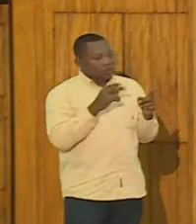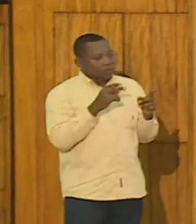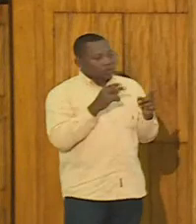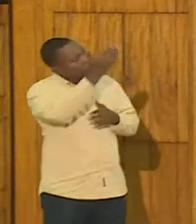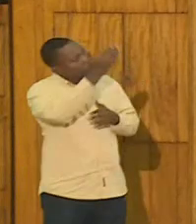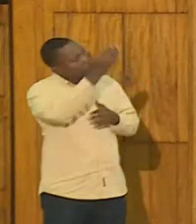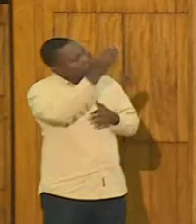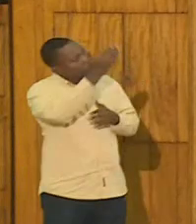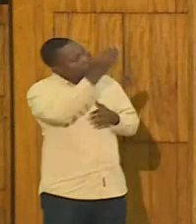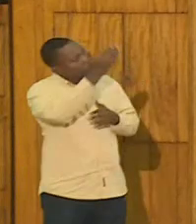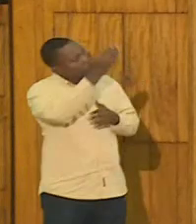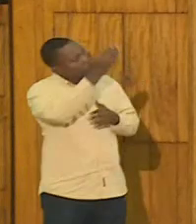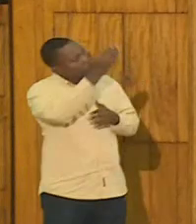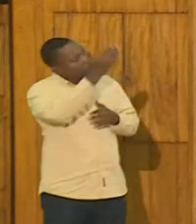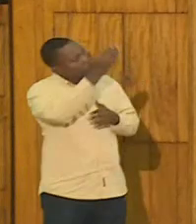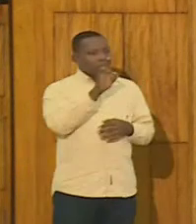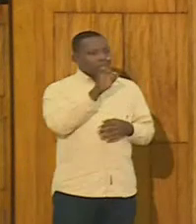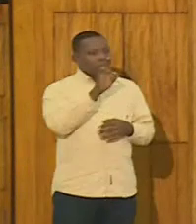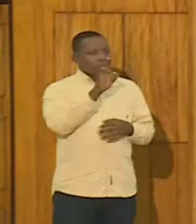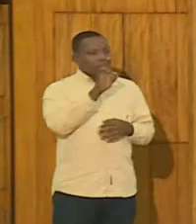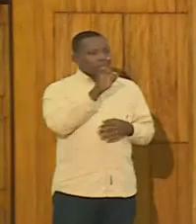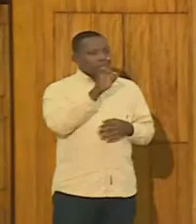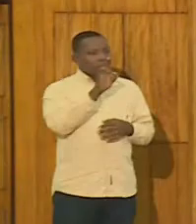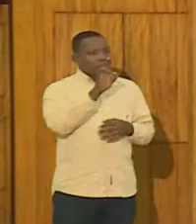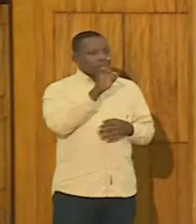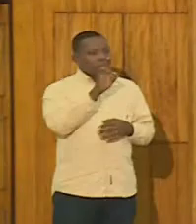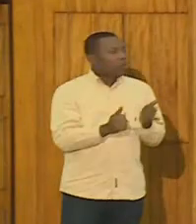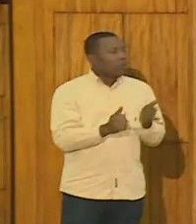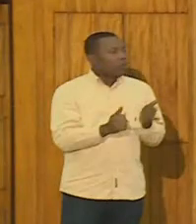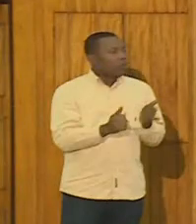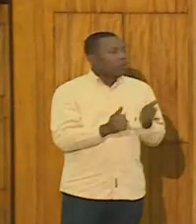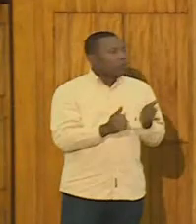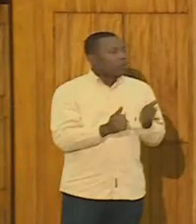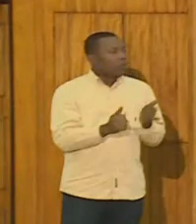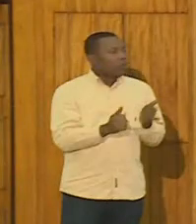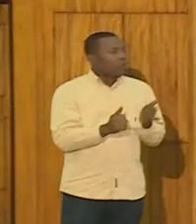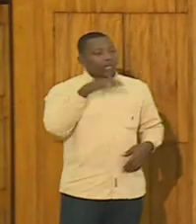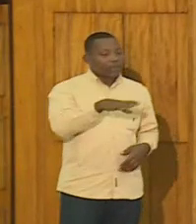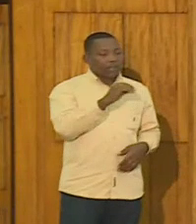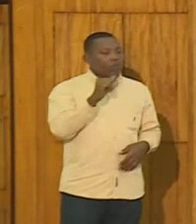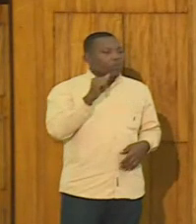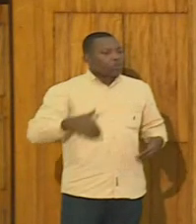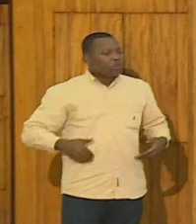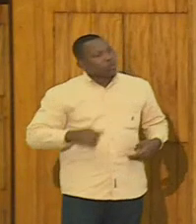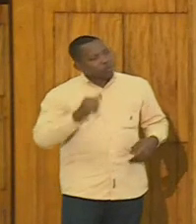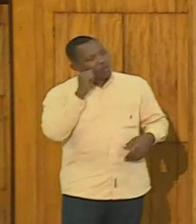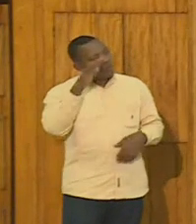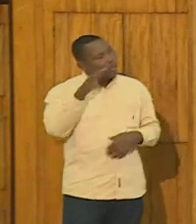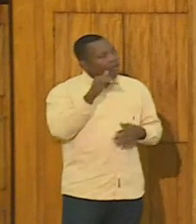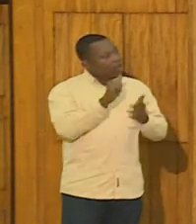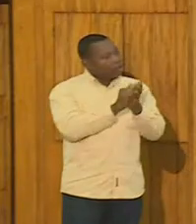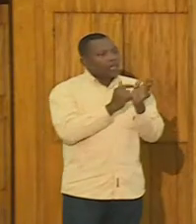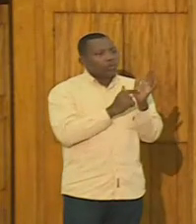numbers, 76%, which is the adolescent girls and young women, is the one that constitutes a